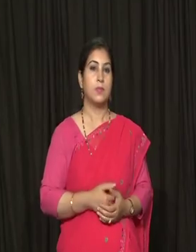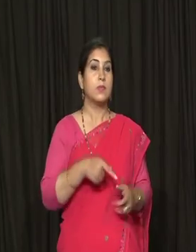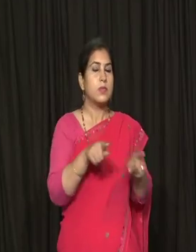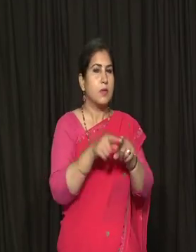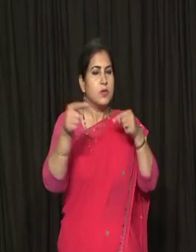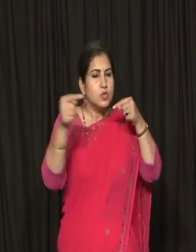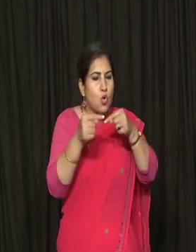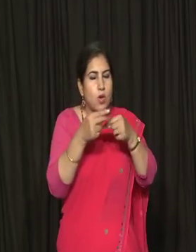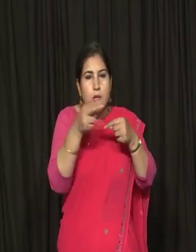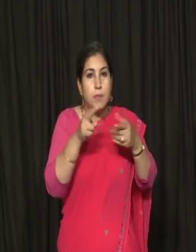NGC